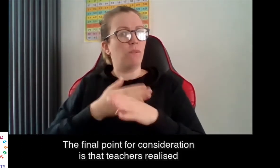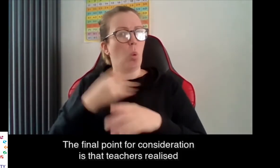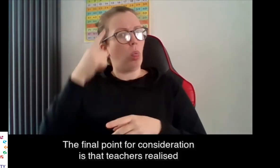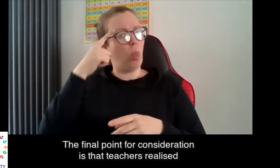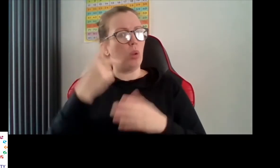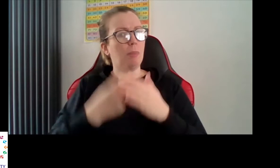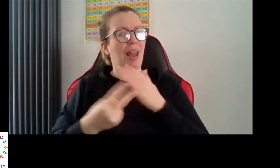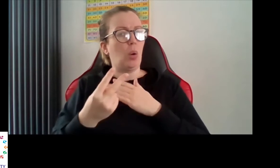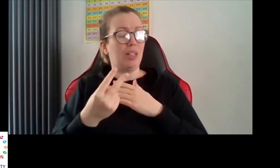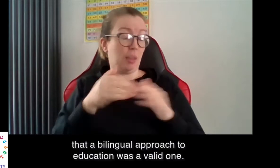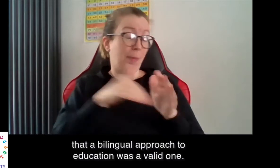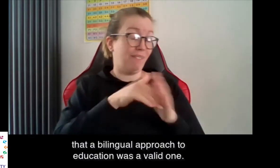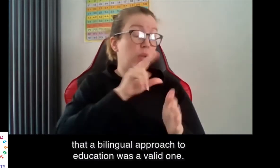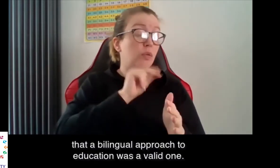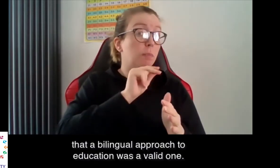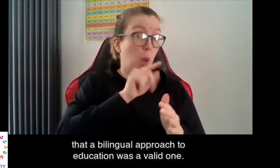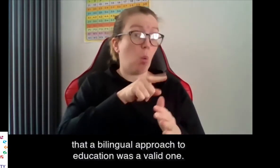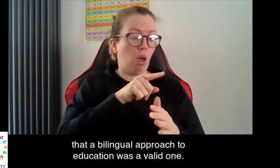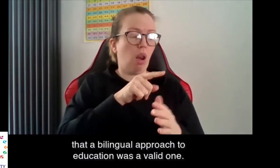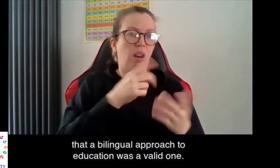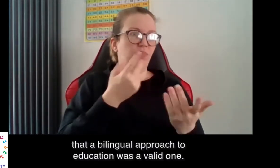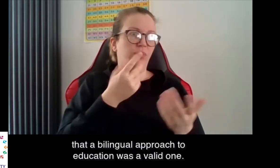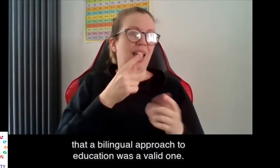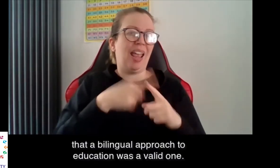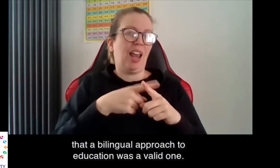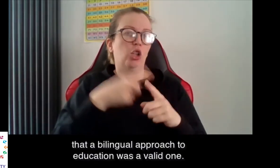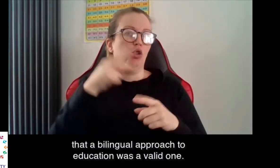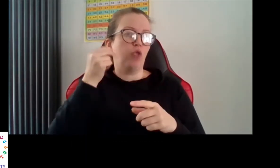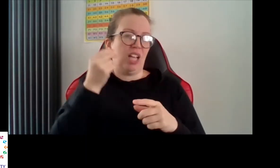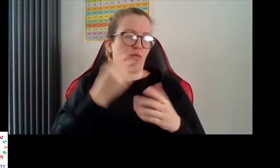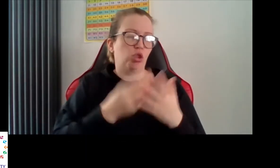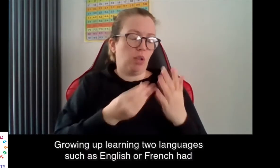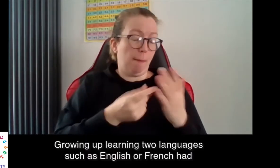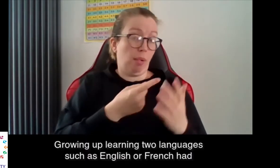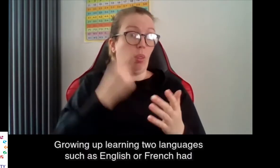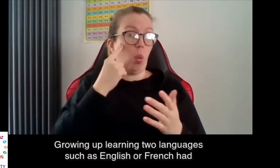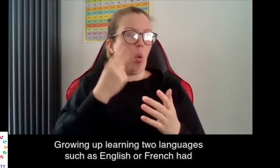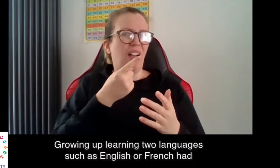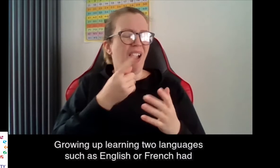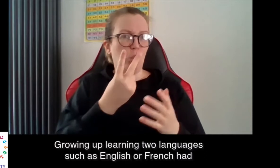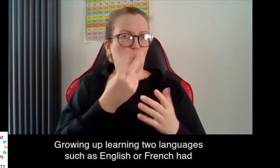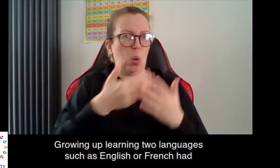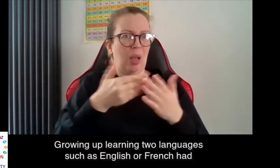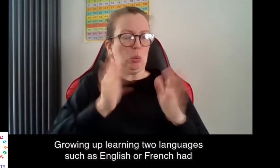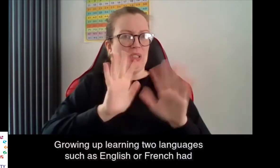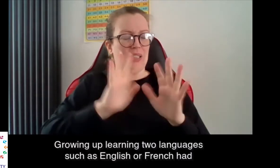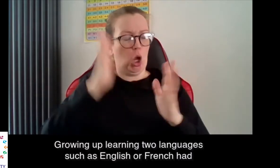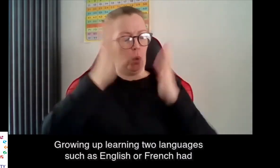teachers realised that a bilingual approach to education was a valid one. Growing up learning two languages such as English or French